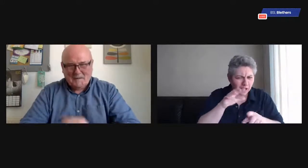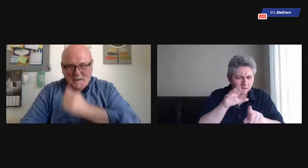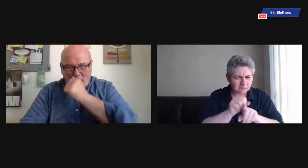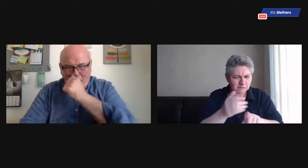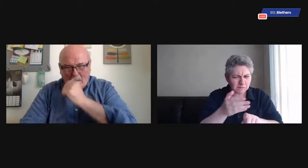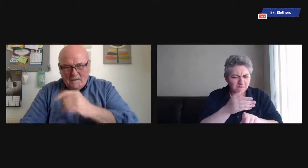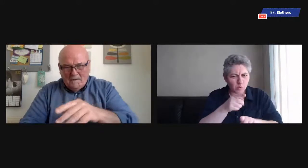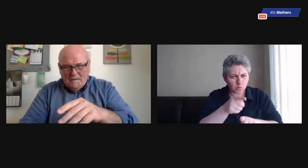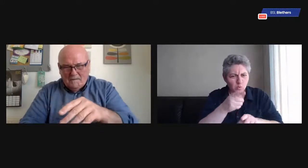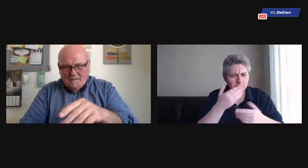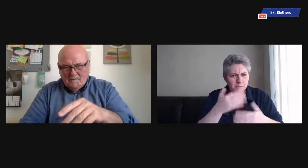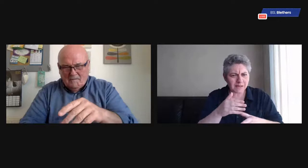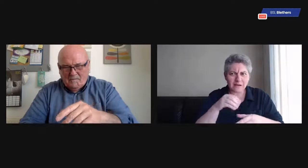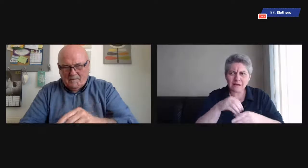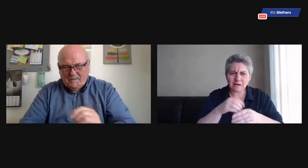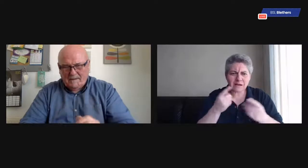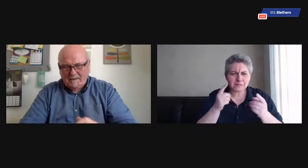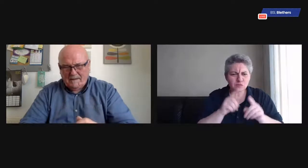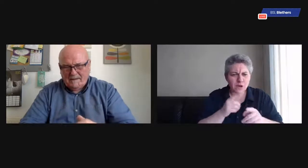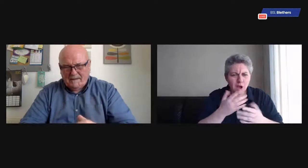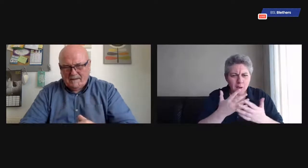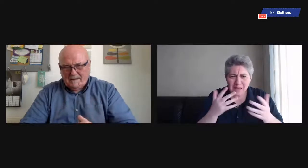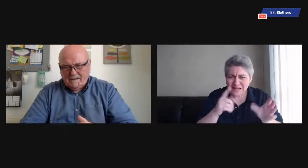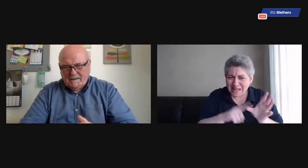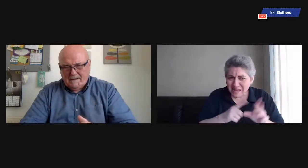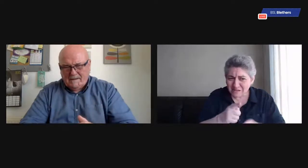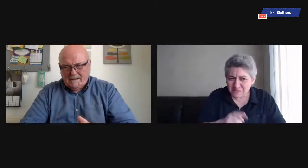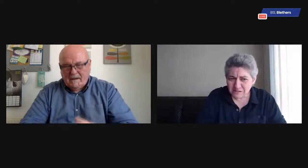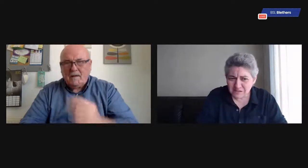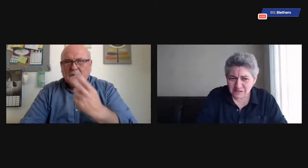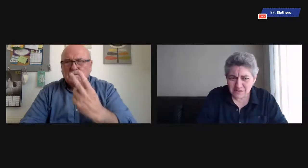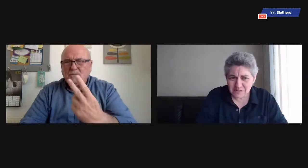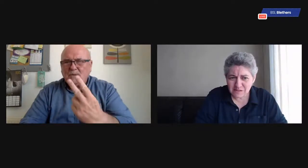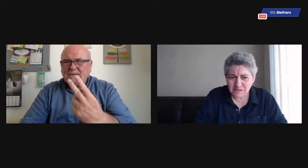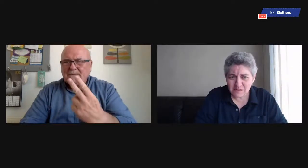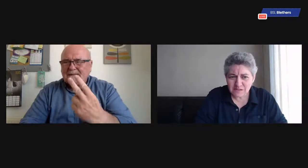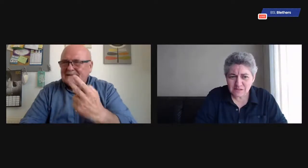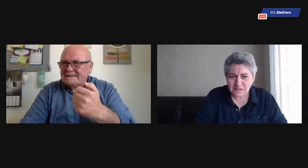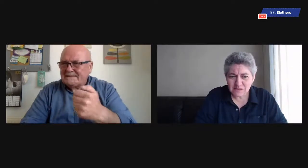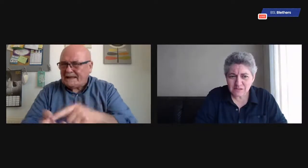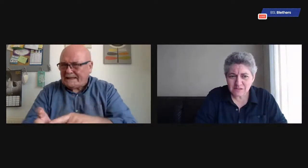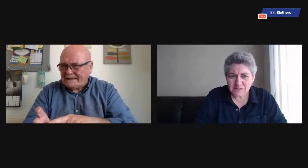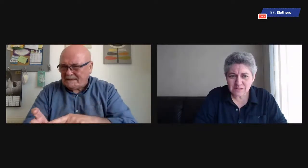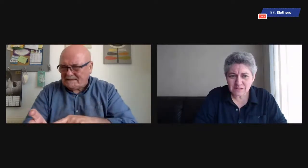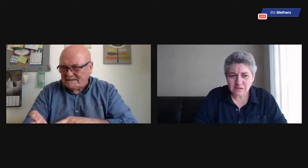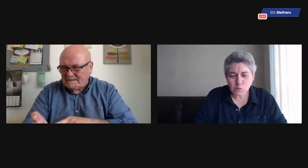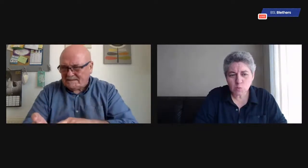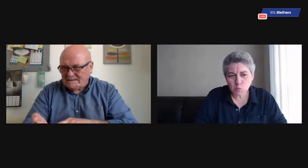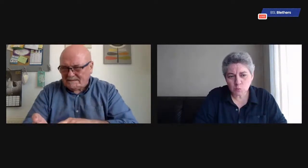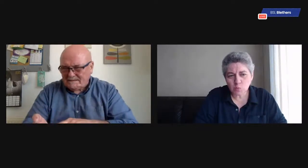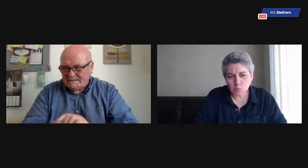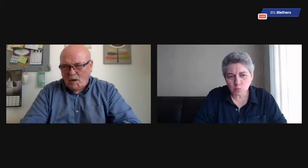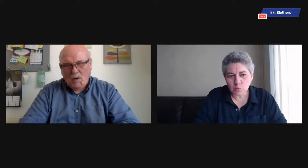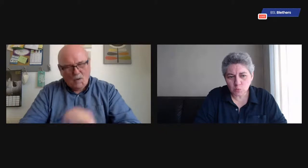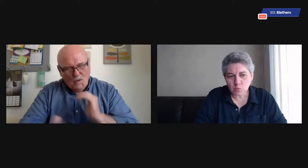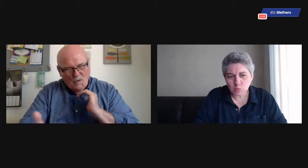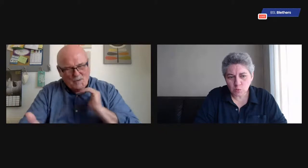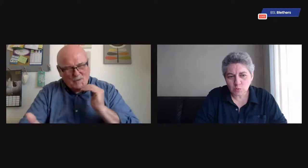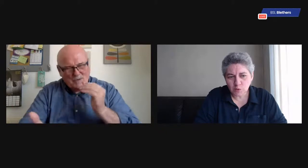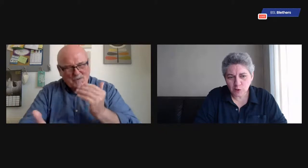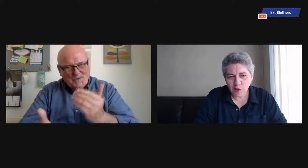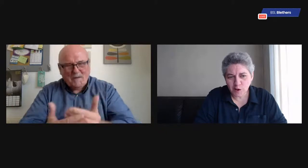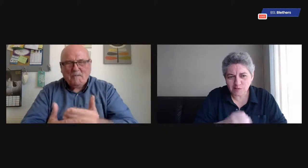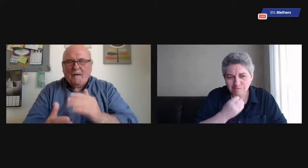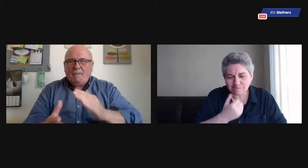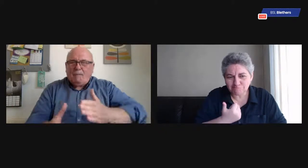the sign for intermediary. Okay, you mentioned before that you were an intermediary for how many years? 26